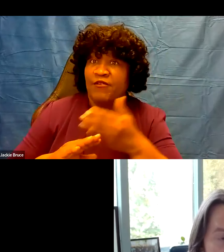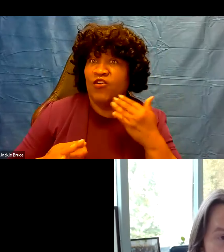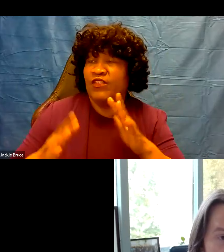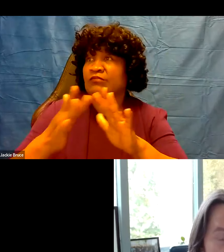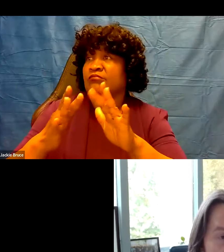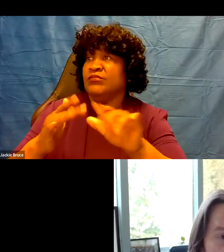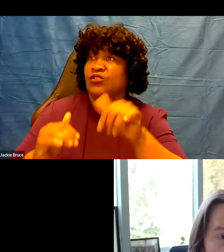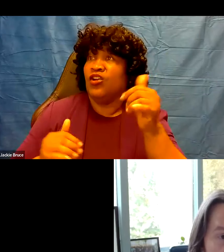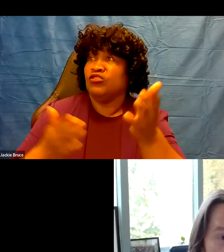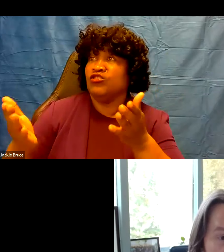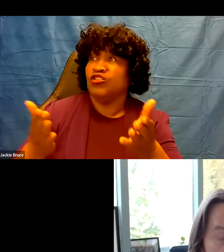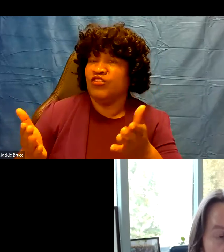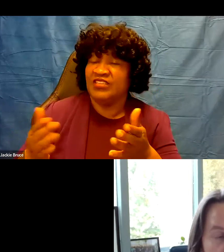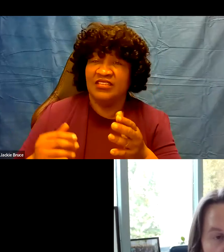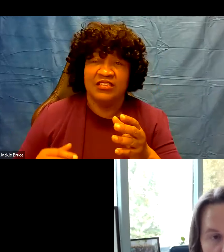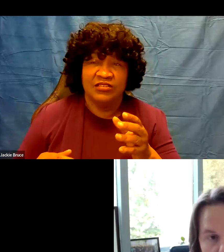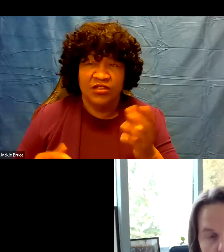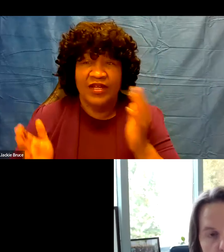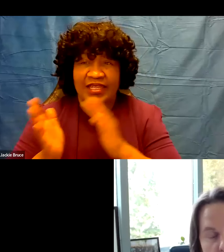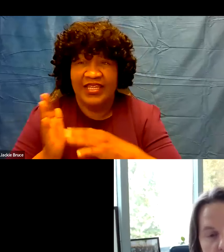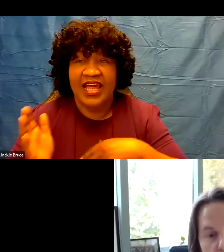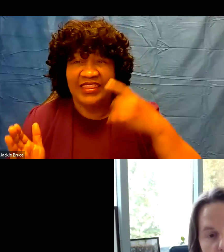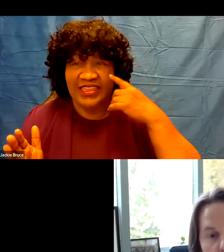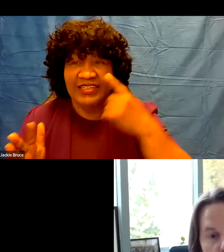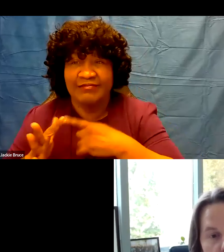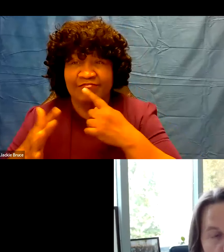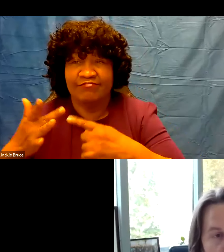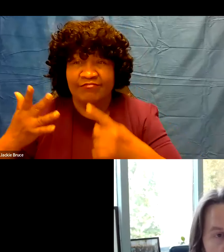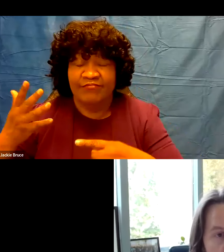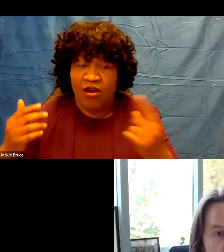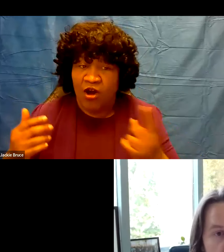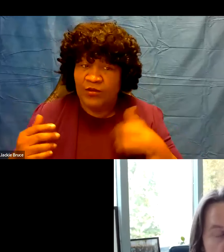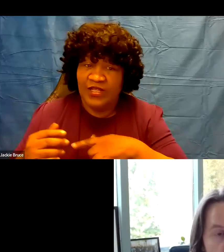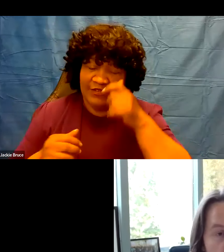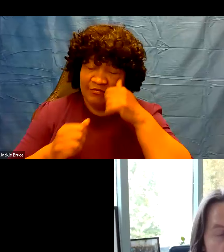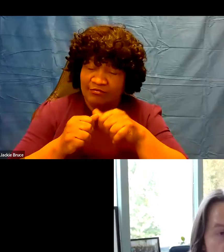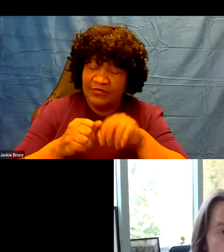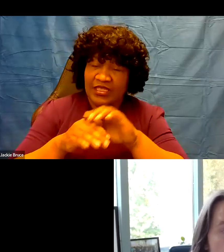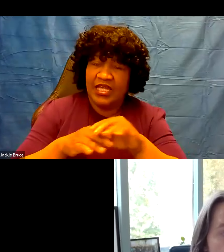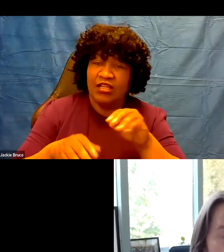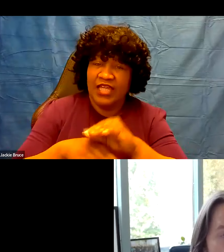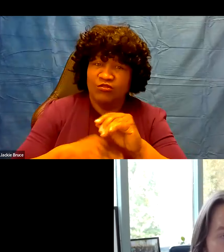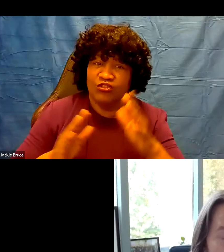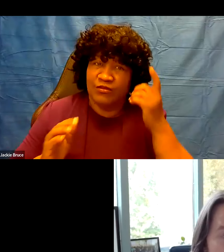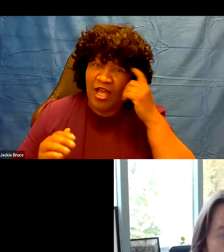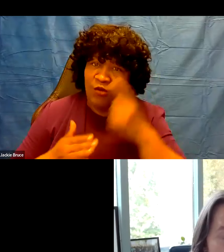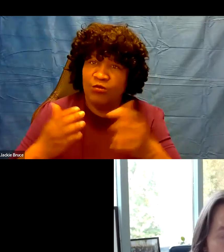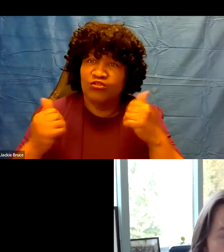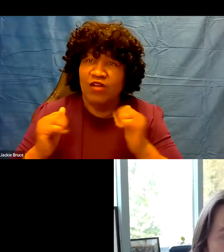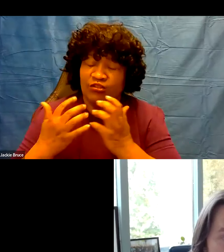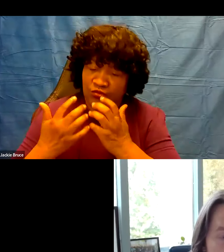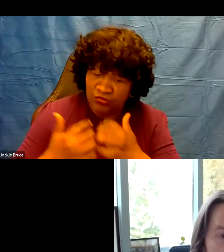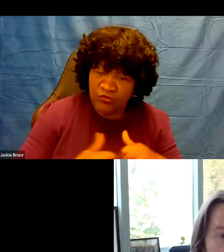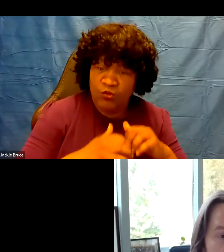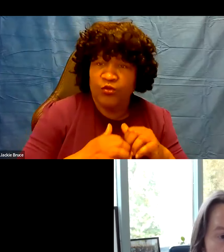some other service. And so I think those are things that are always in the front of our counselors' minds as well, and things that we're trying to work through and